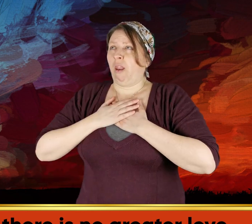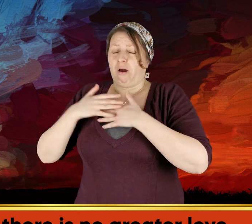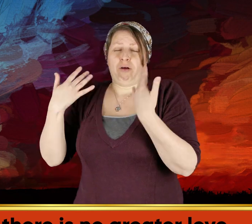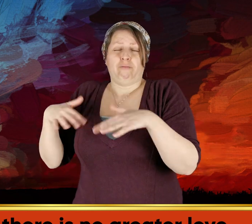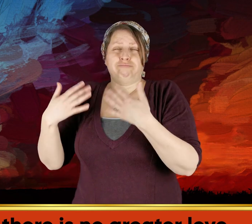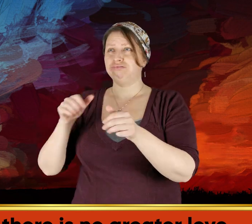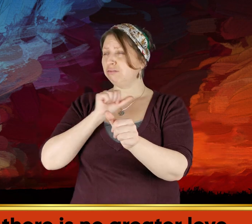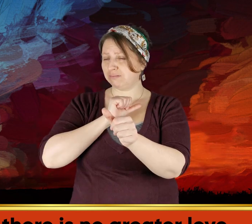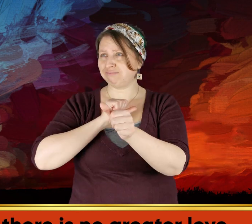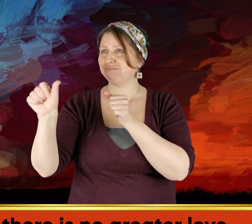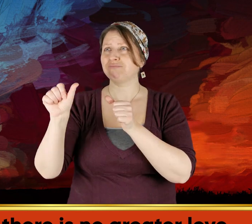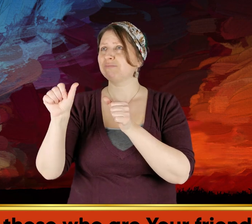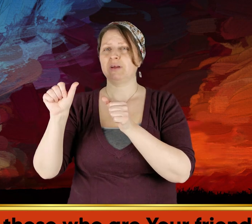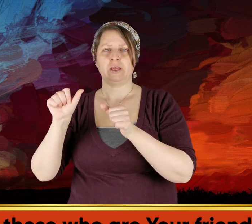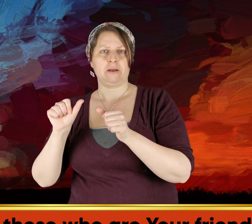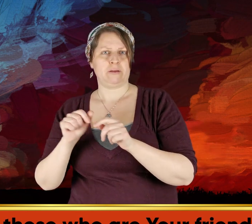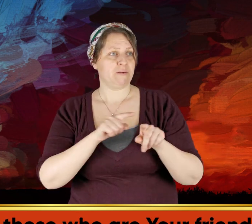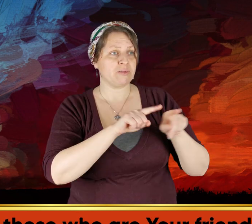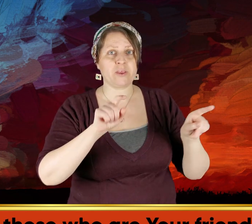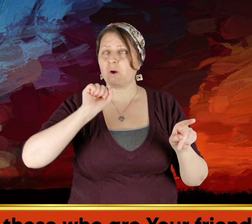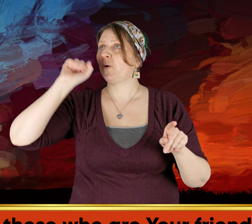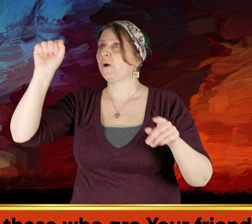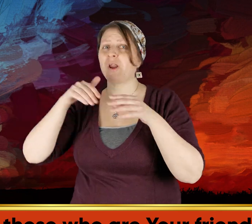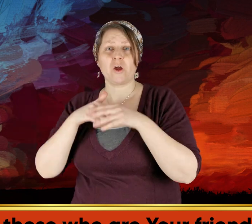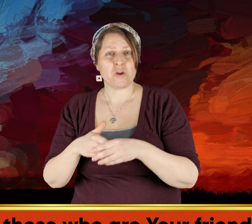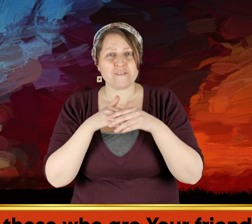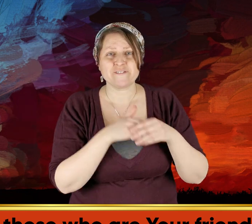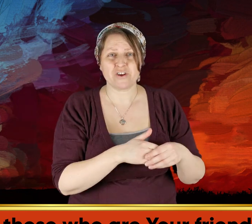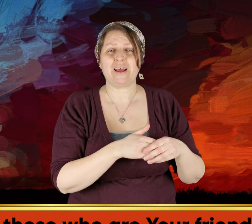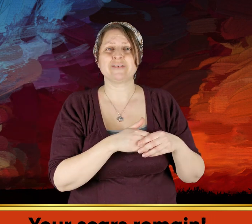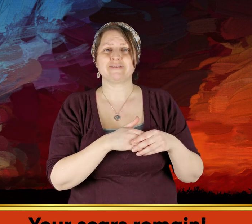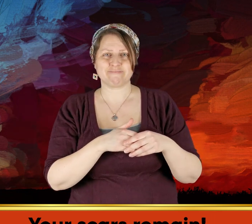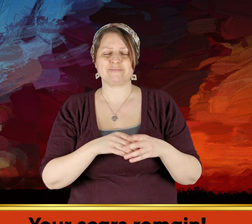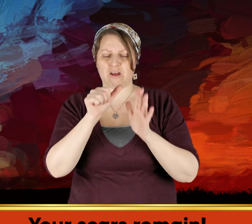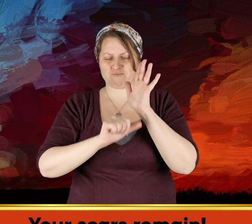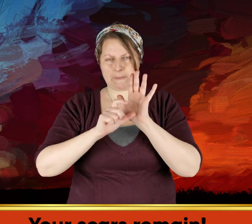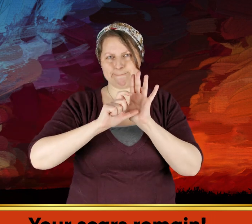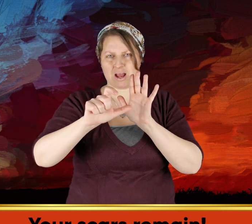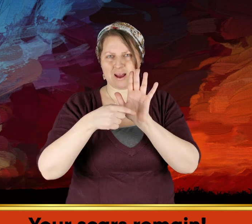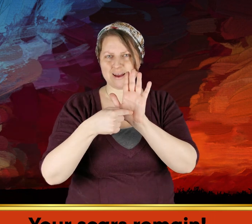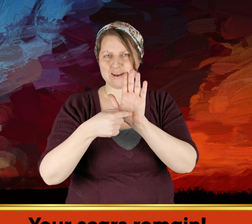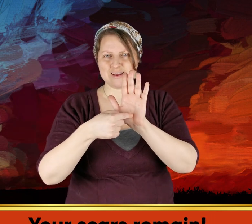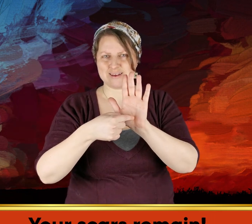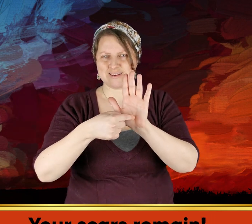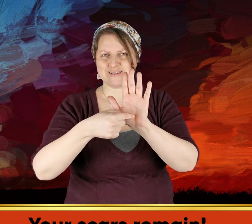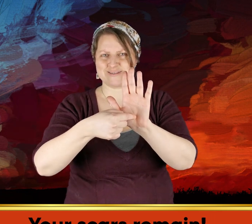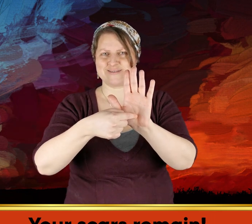greater love For those who are your friends Your scars remain When